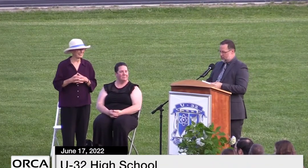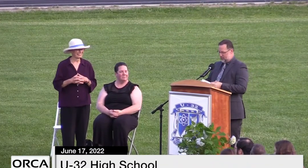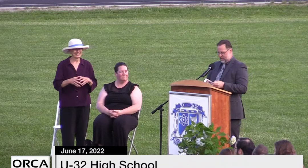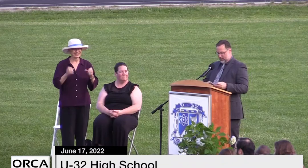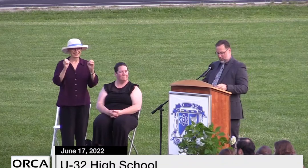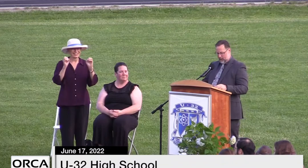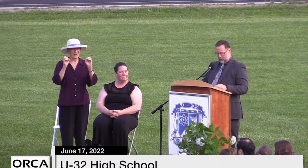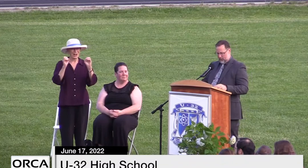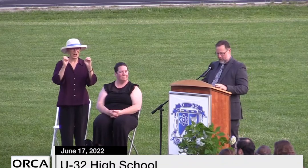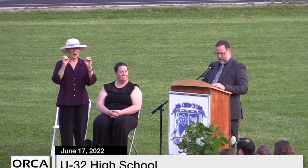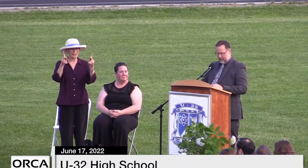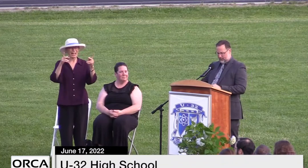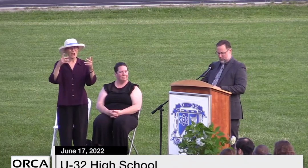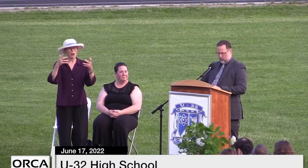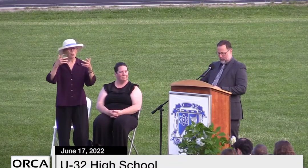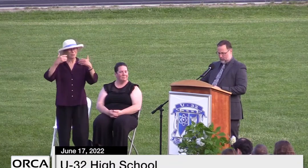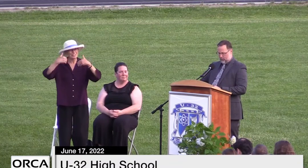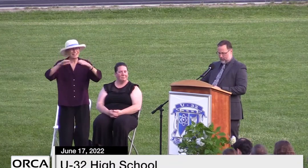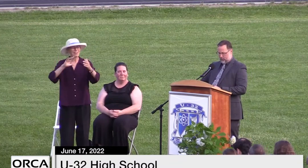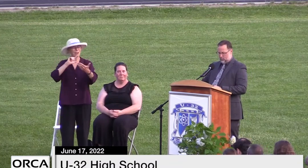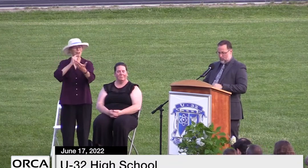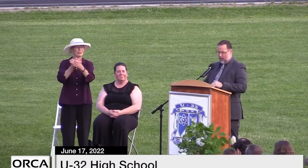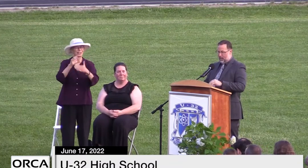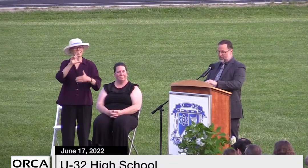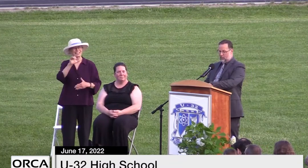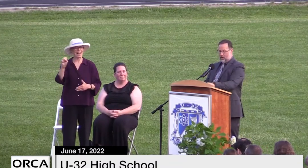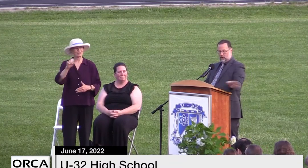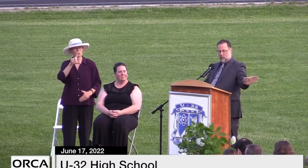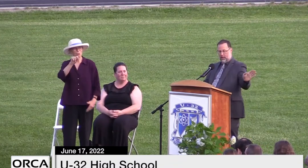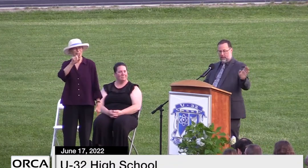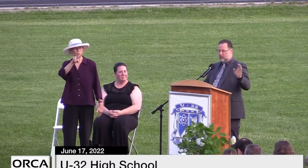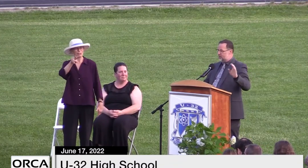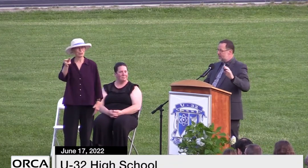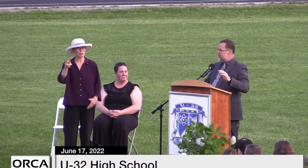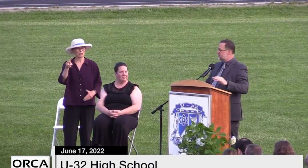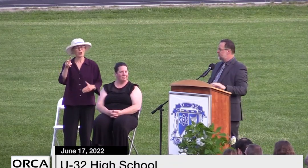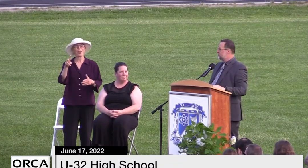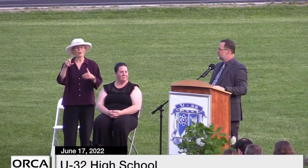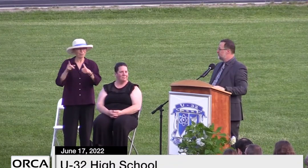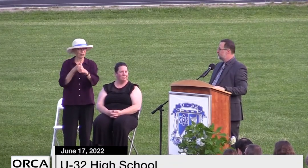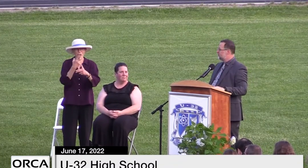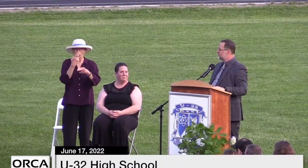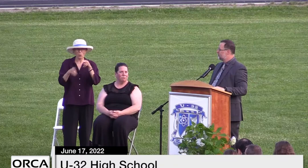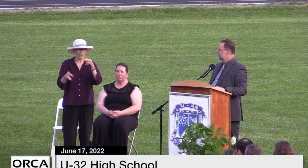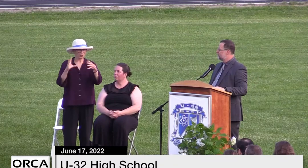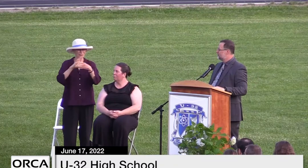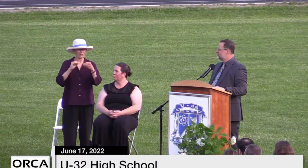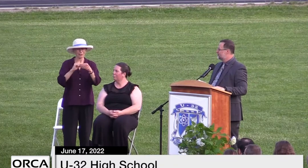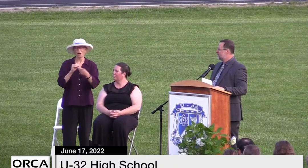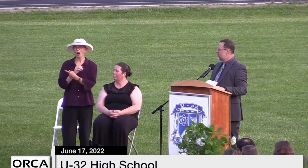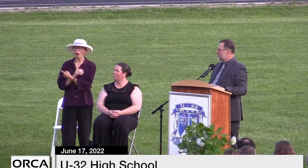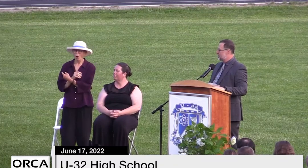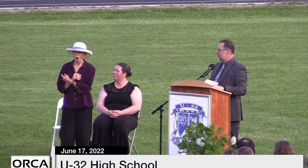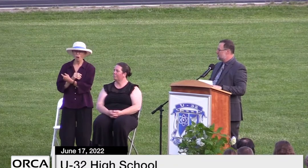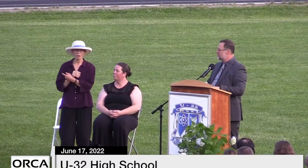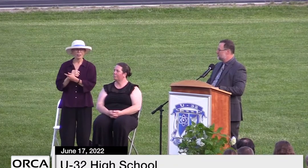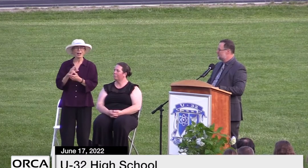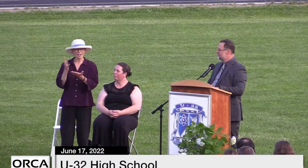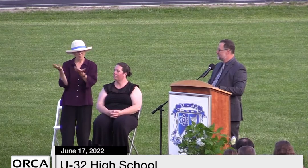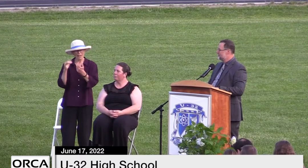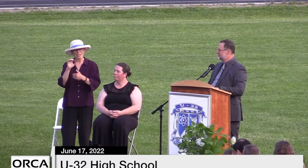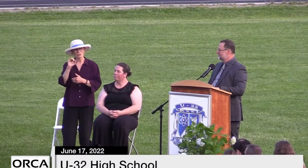All right, as we send the graduating class of 2022 away, I've got one quick little piece. Come on,